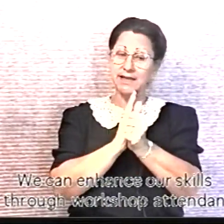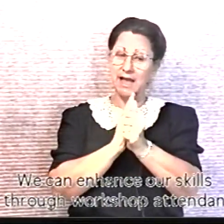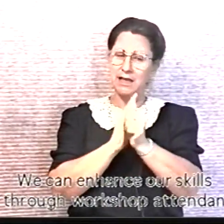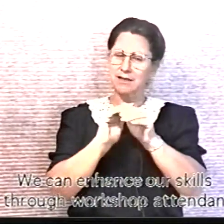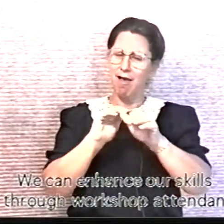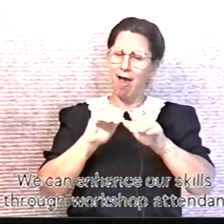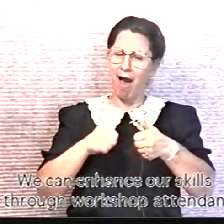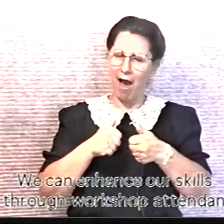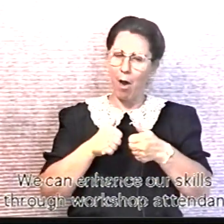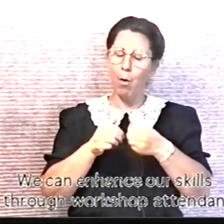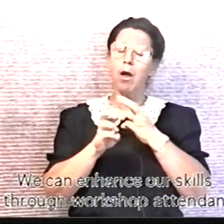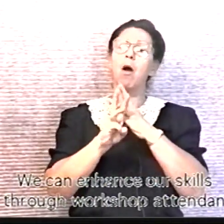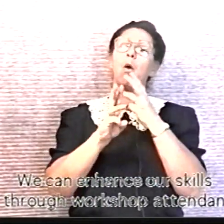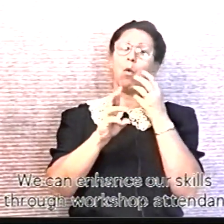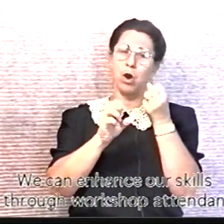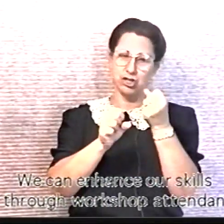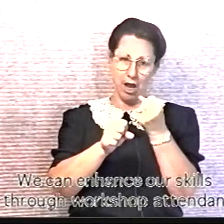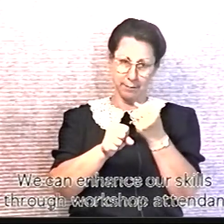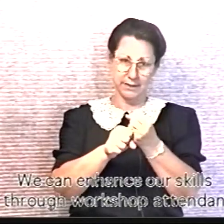skills. How? Workshops.